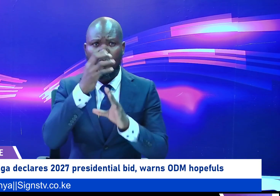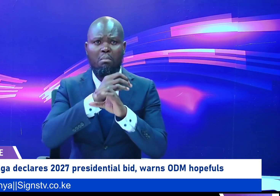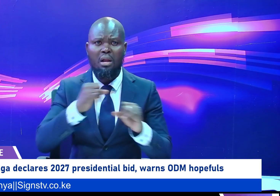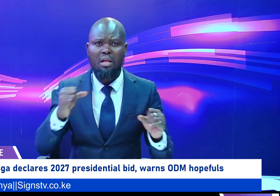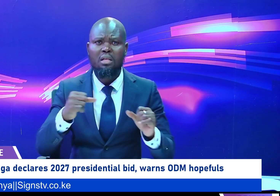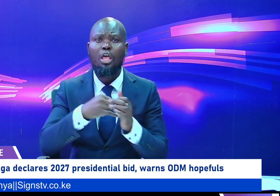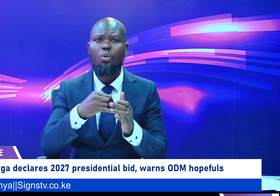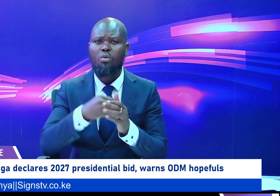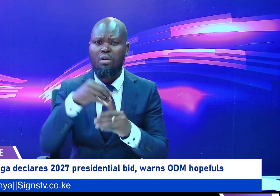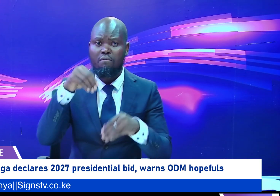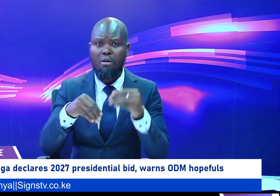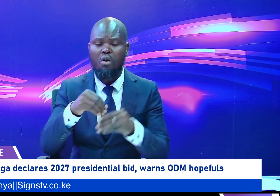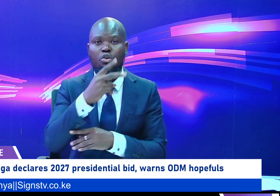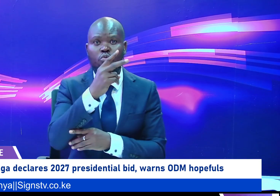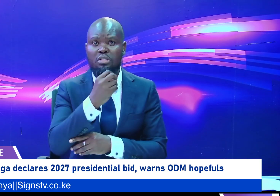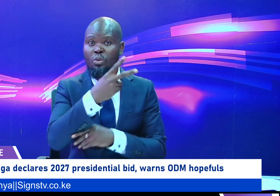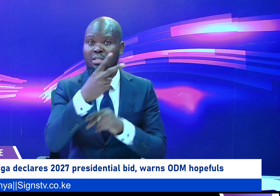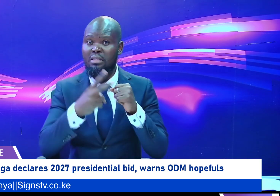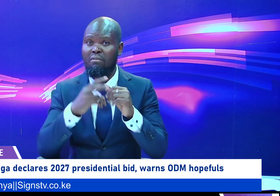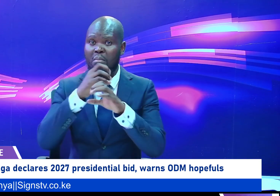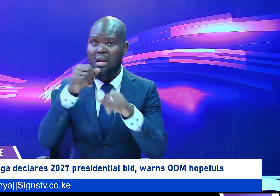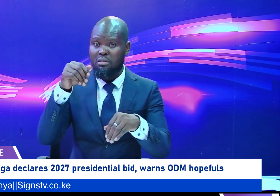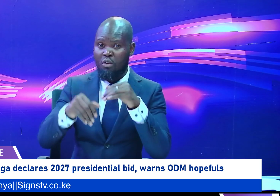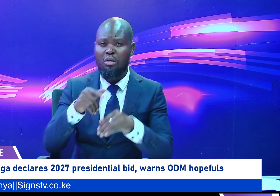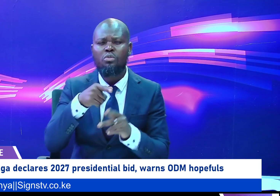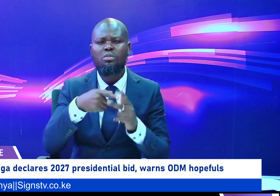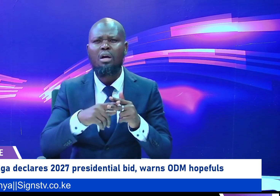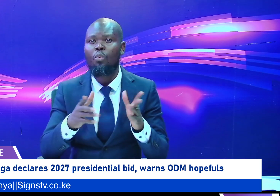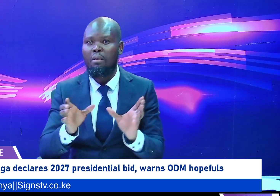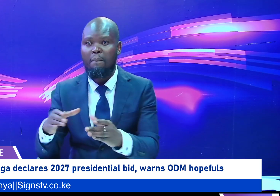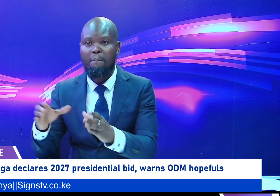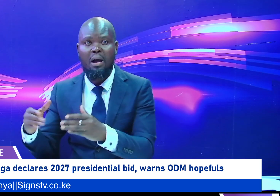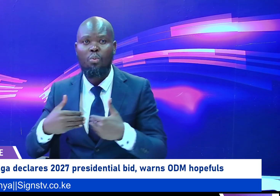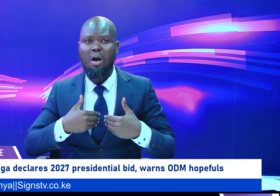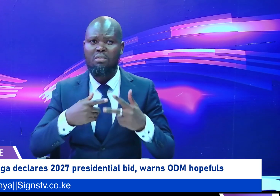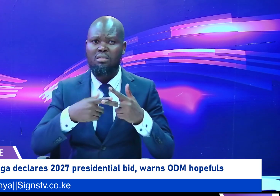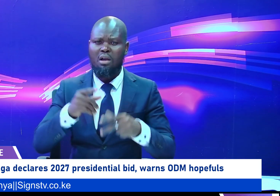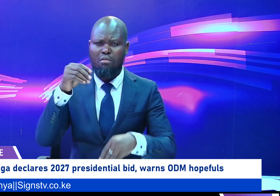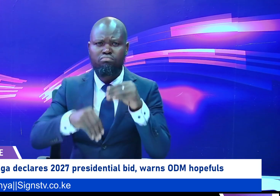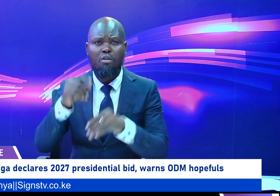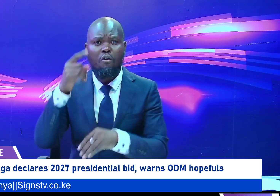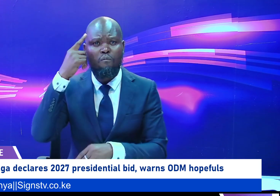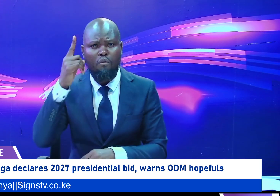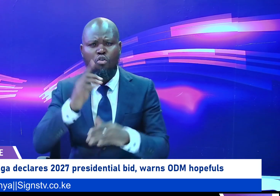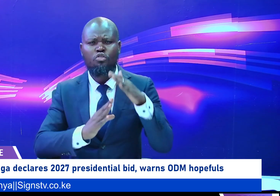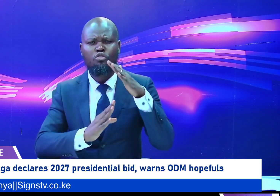with President William Ruto at the ballot in the 2027 presidential election should the